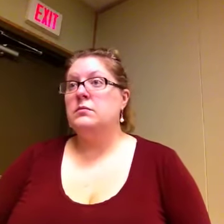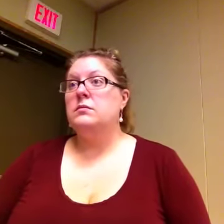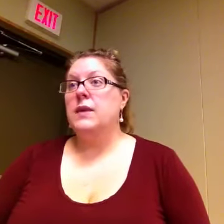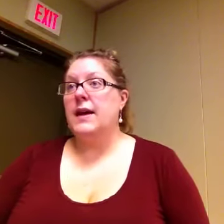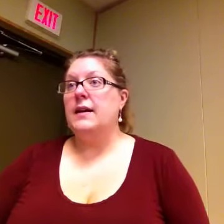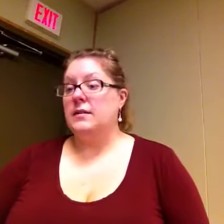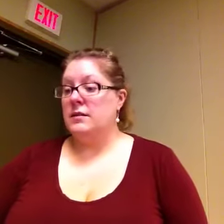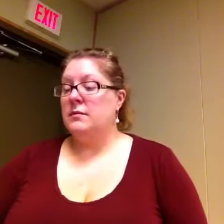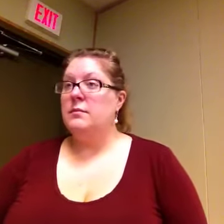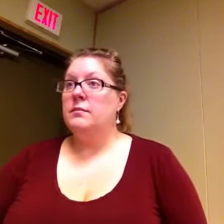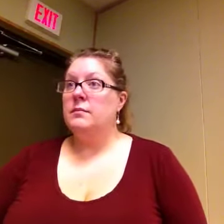and